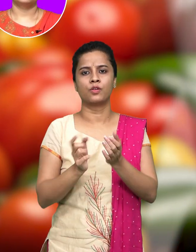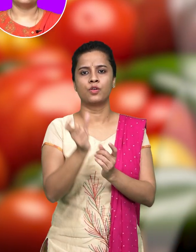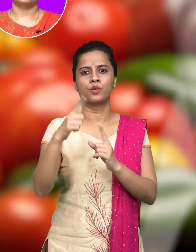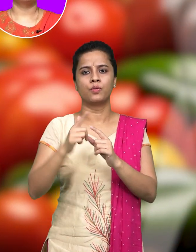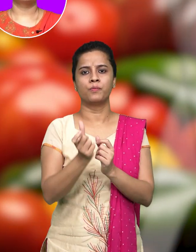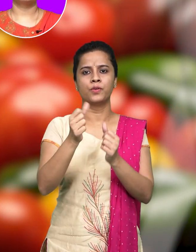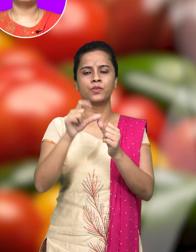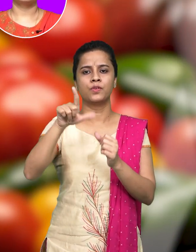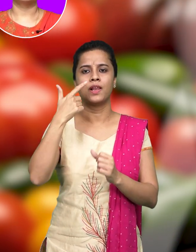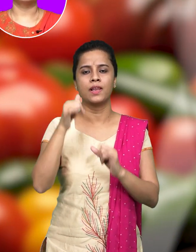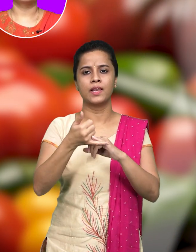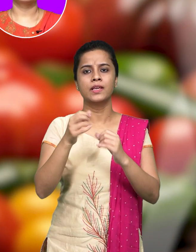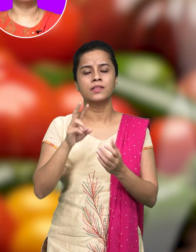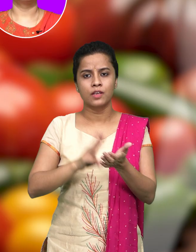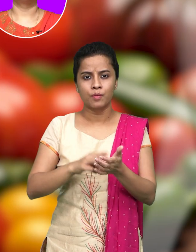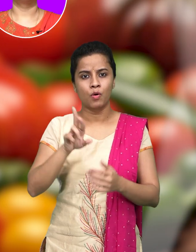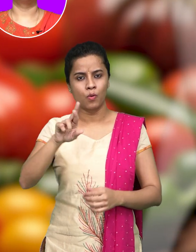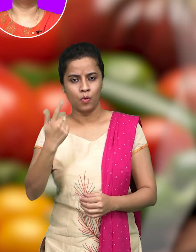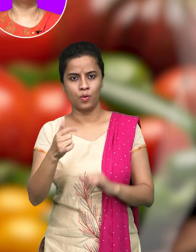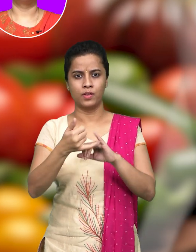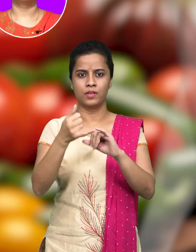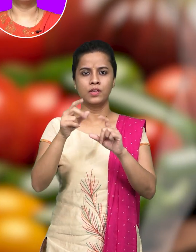mutualism or symbiosis.